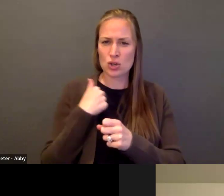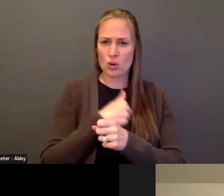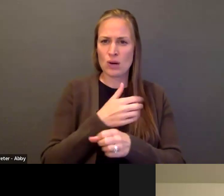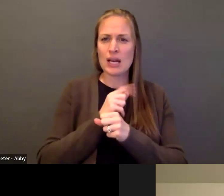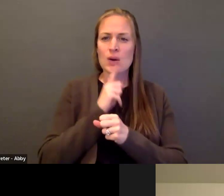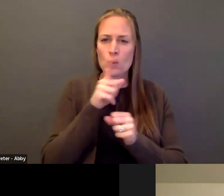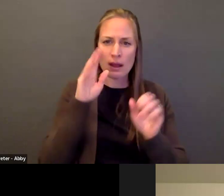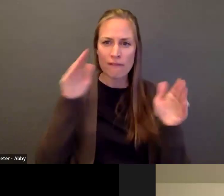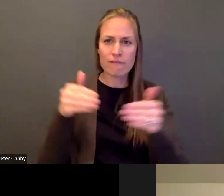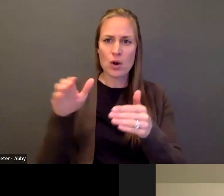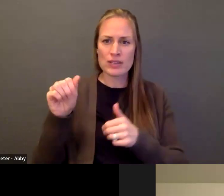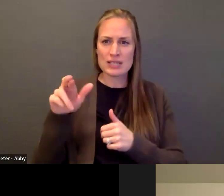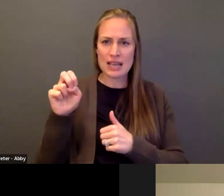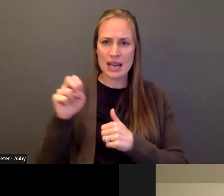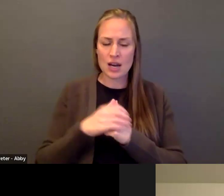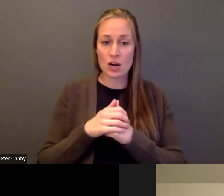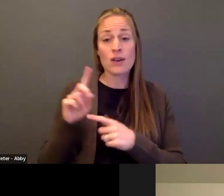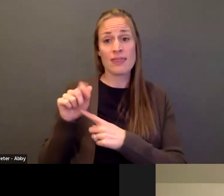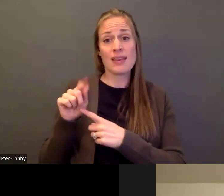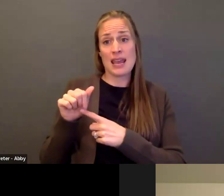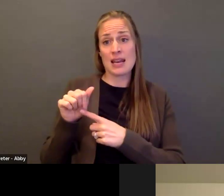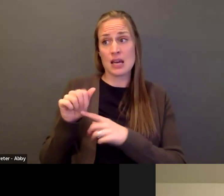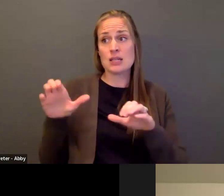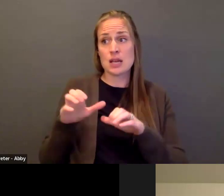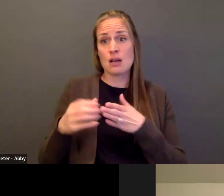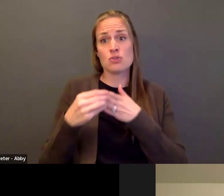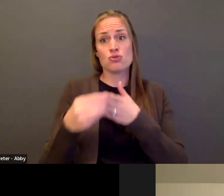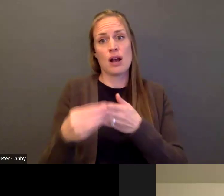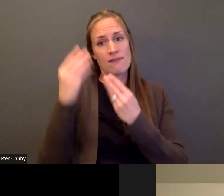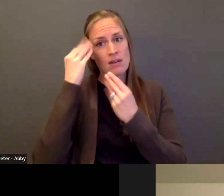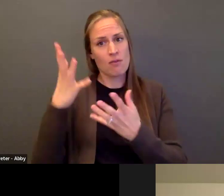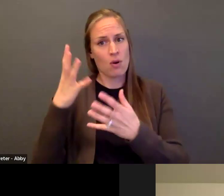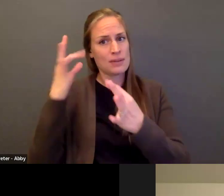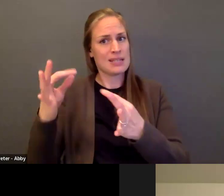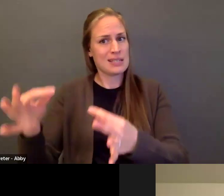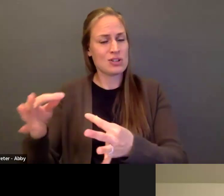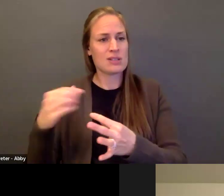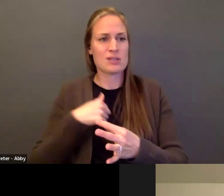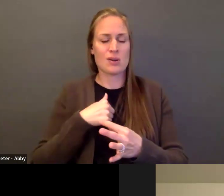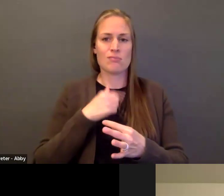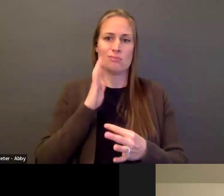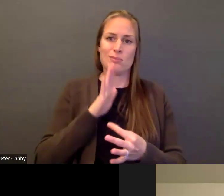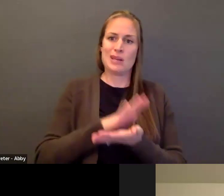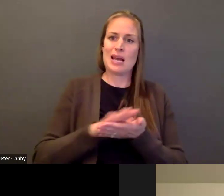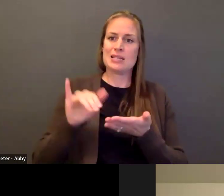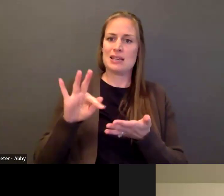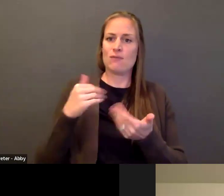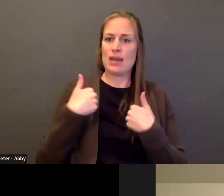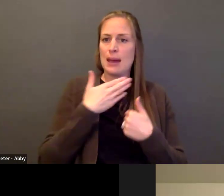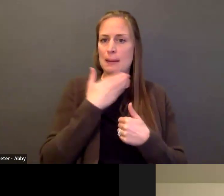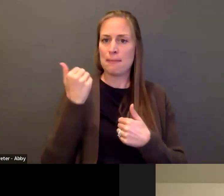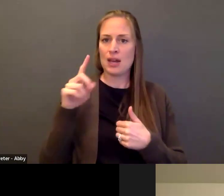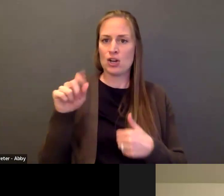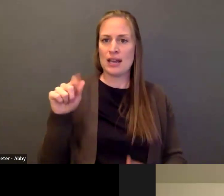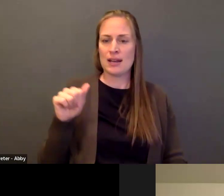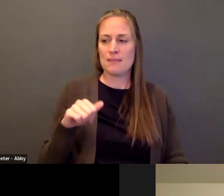the data does drive and inform decision making. So it'd be nice if we had better data. I would say that nobody wants to